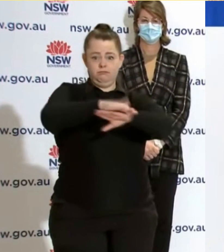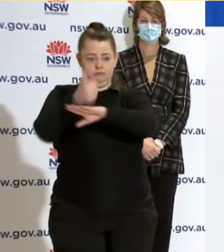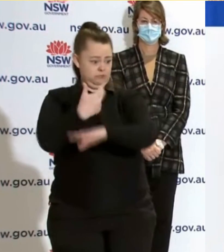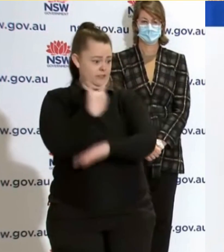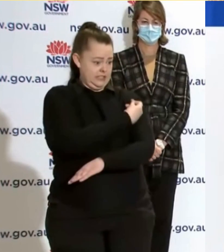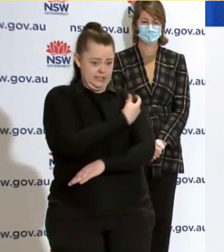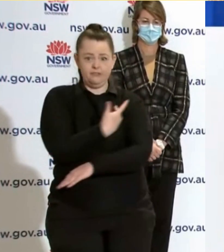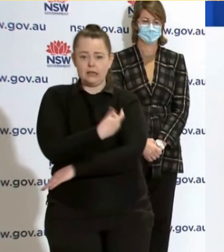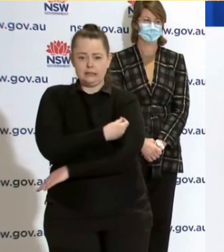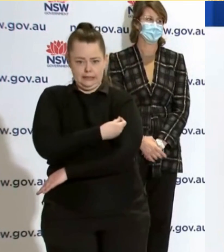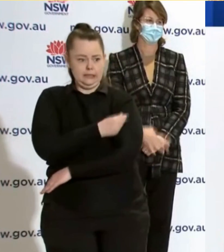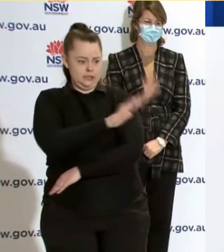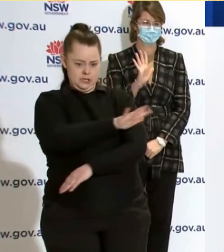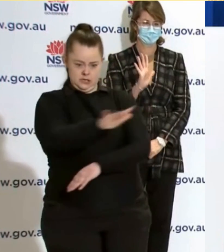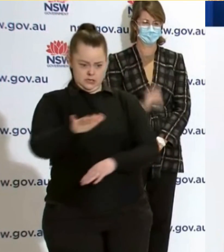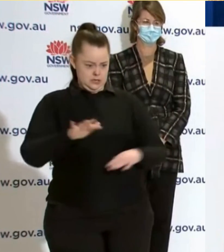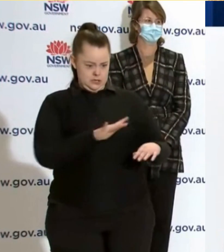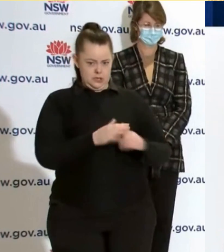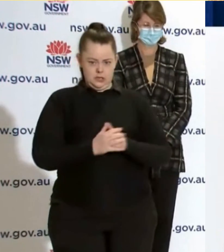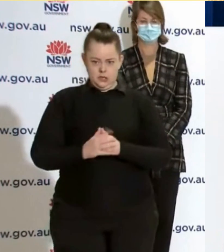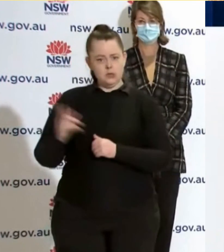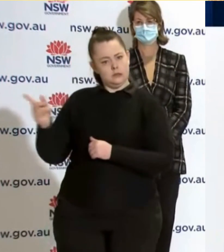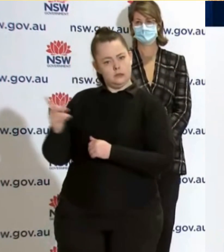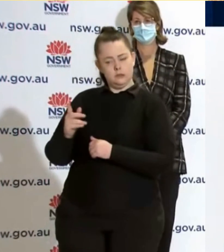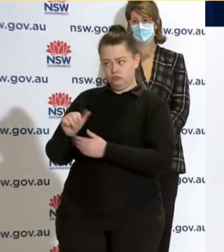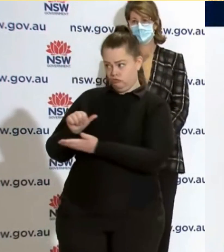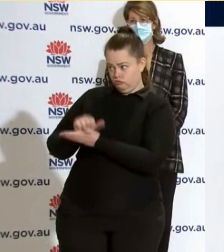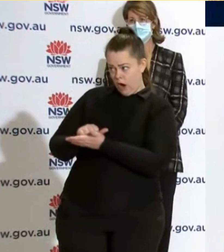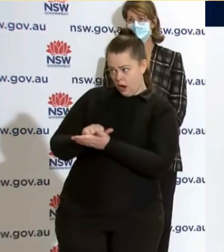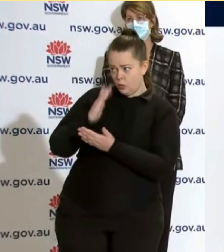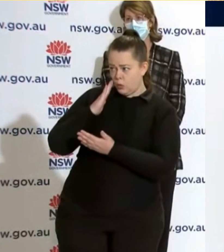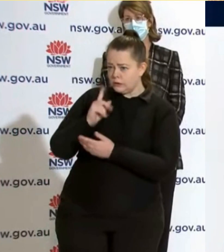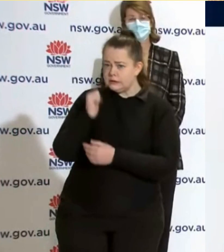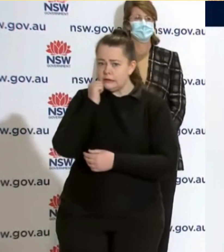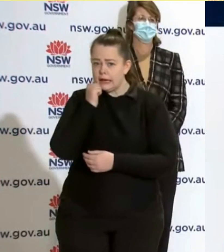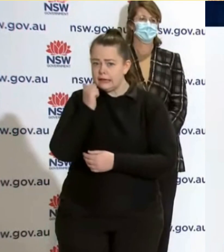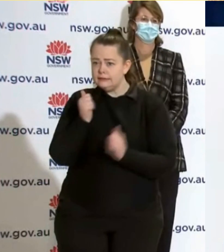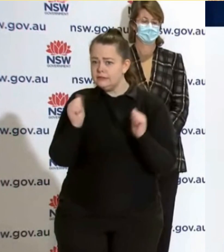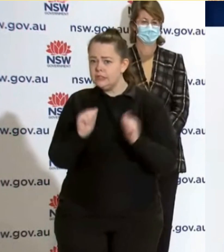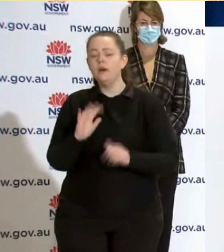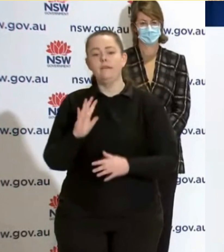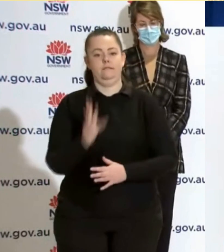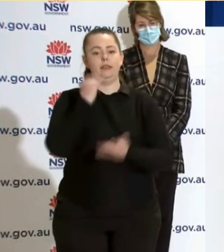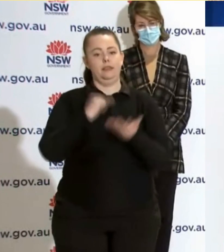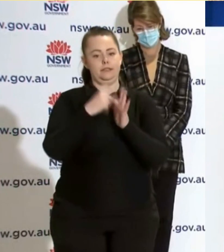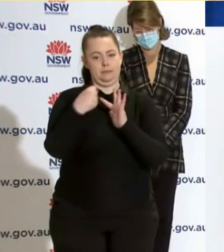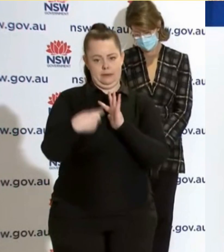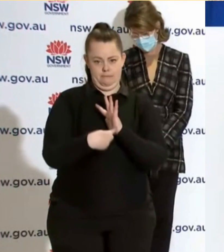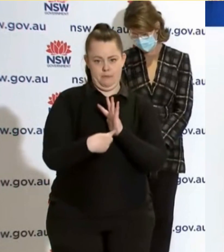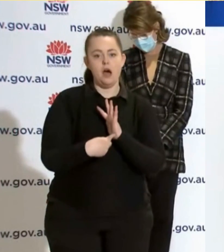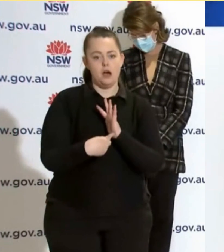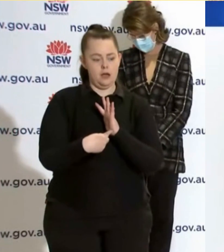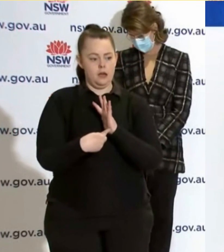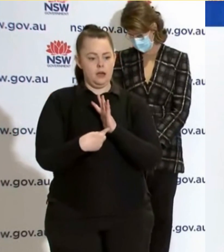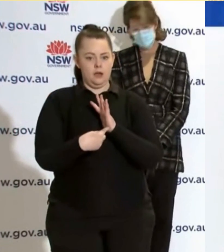it concludes around the 3rd of September, 5th of September is when we get the final lot of that